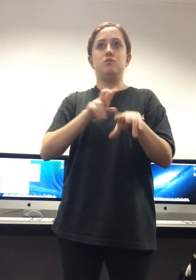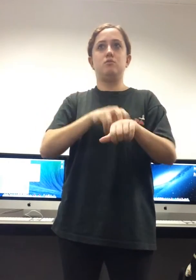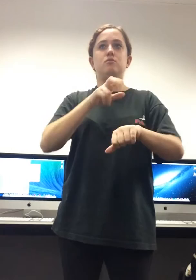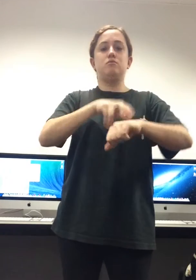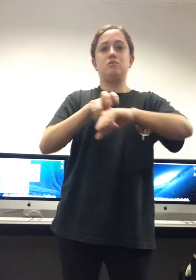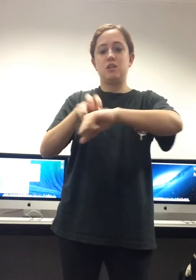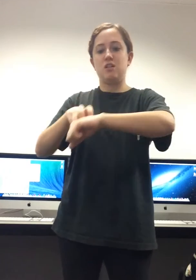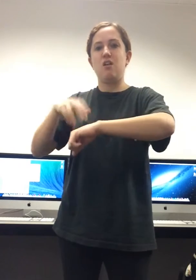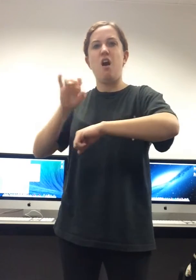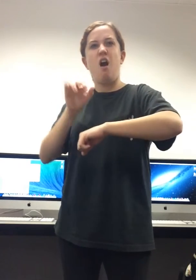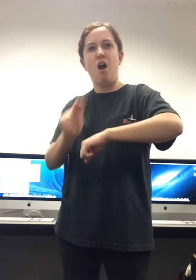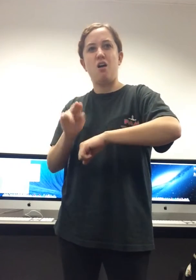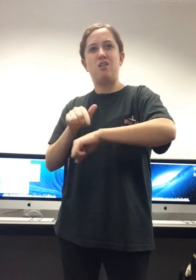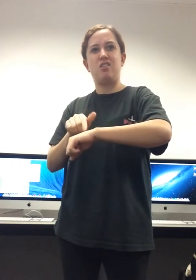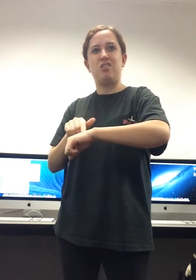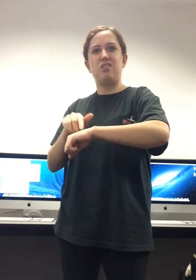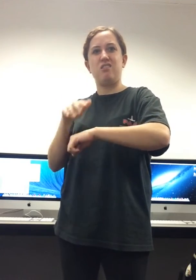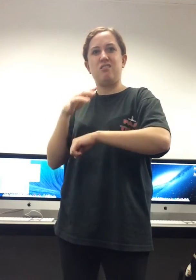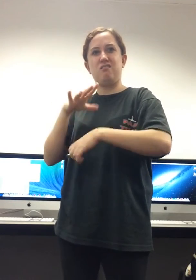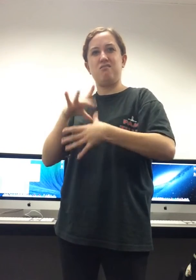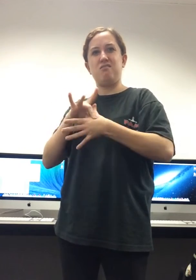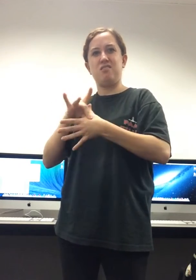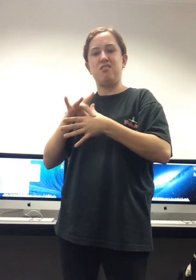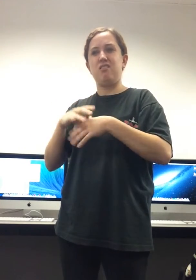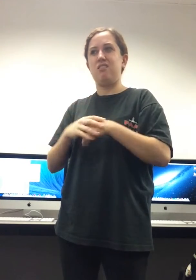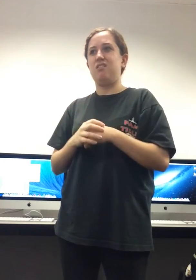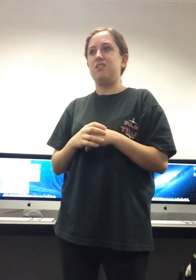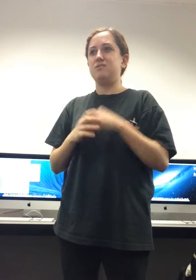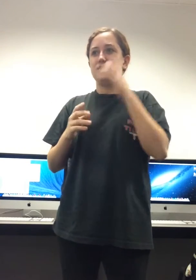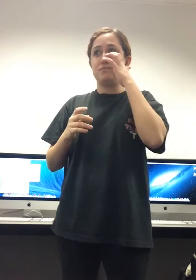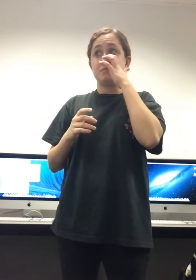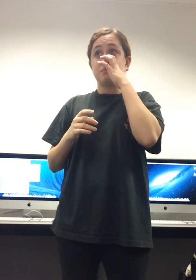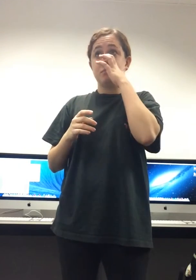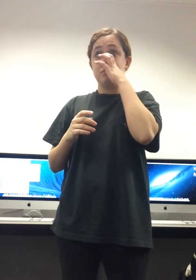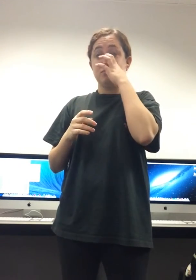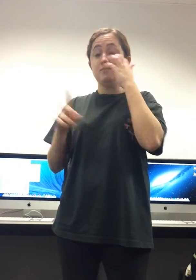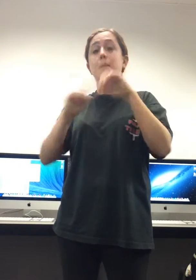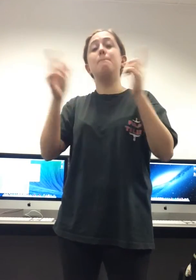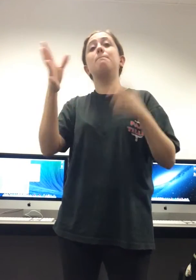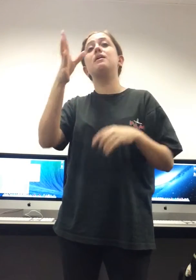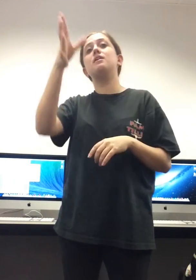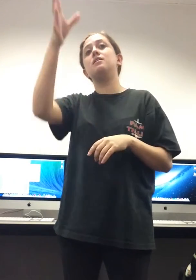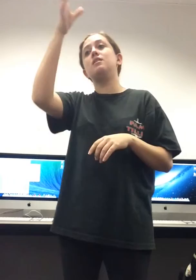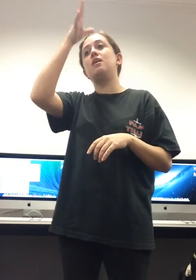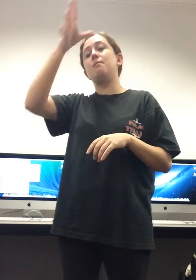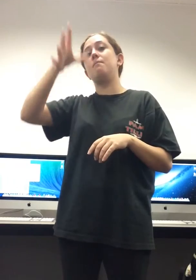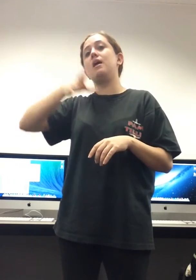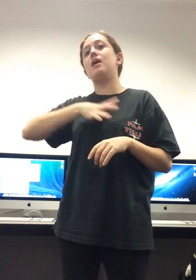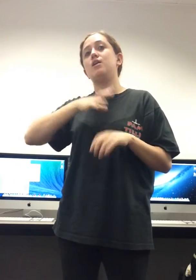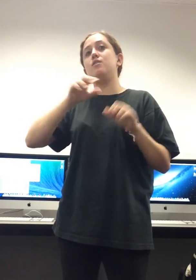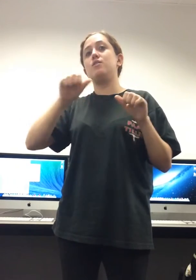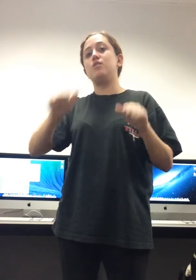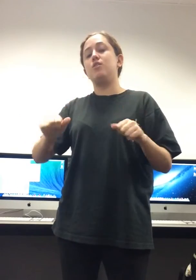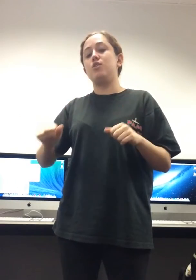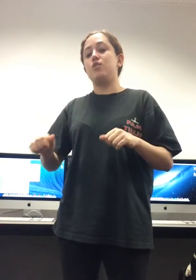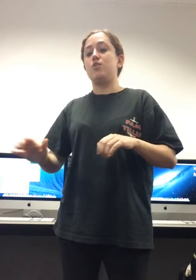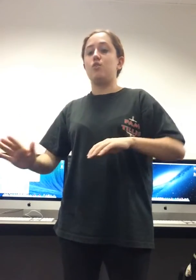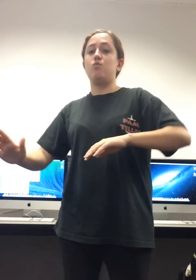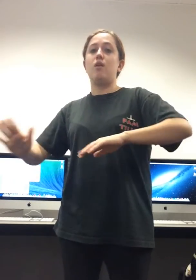these storage places to see well, but a man could run his hand over these piles of meat